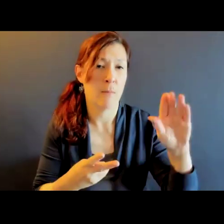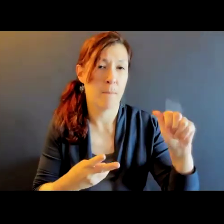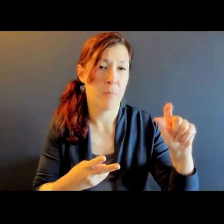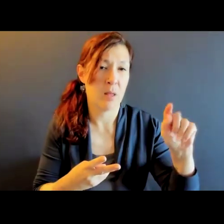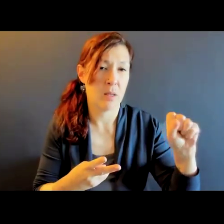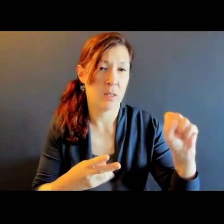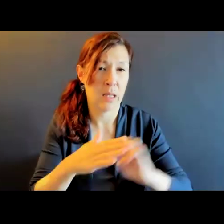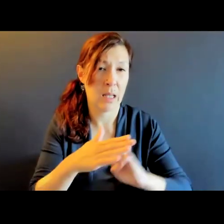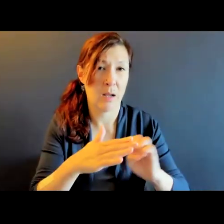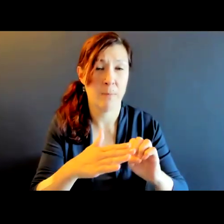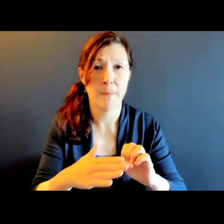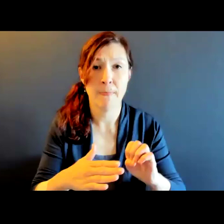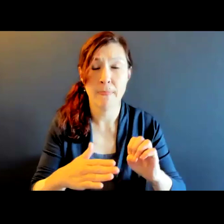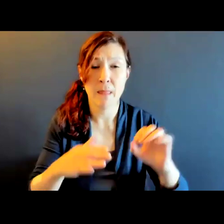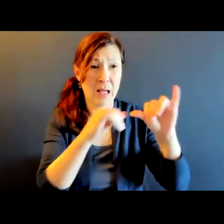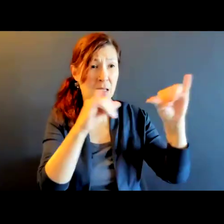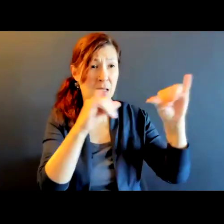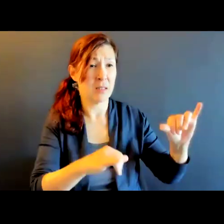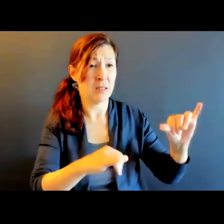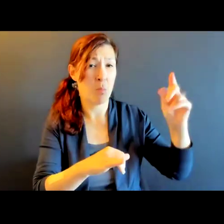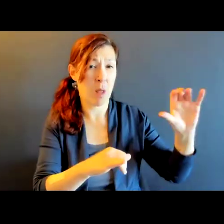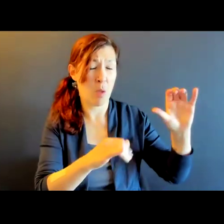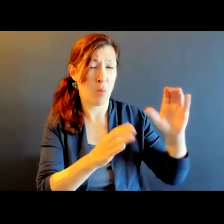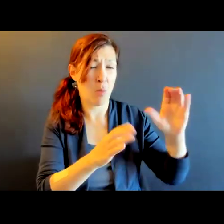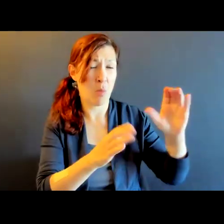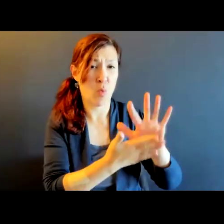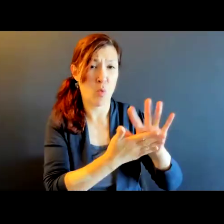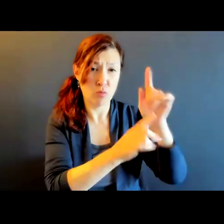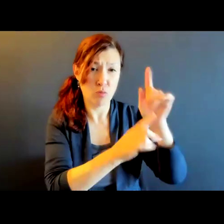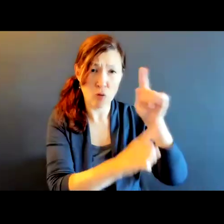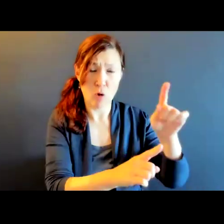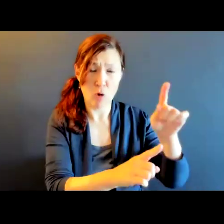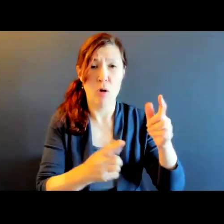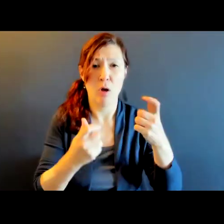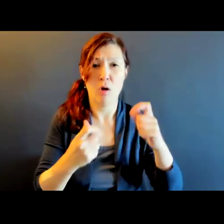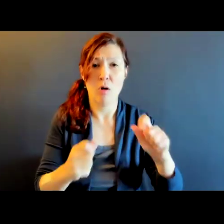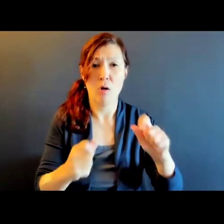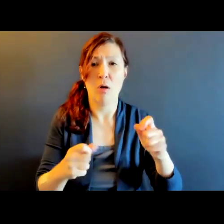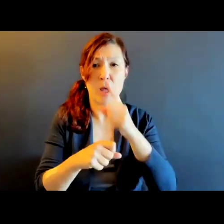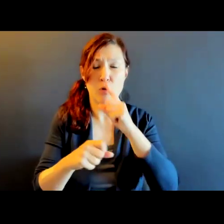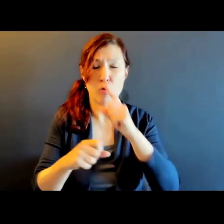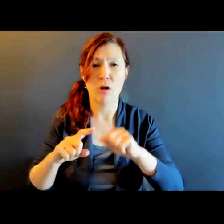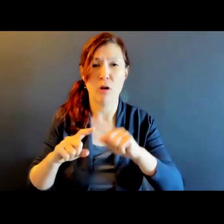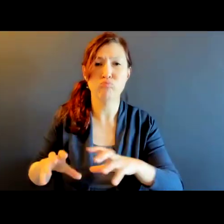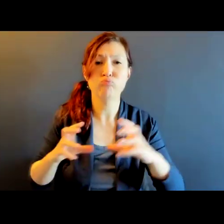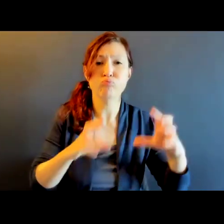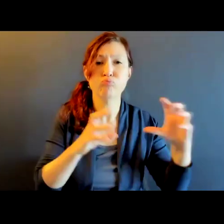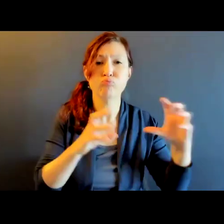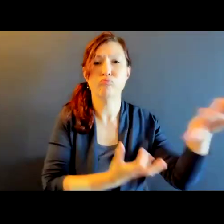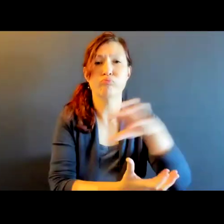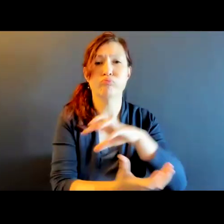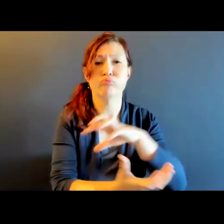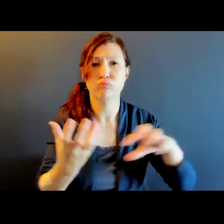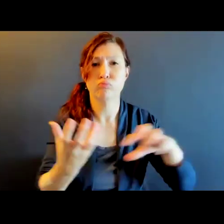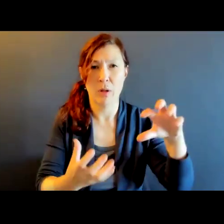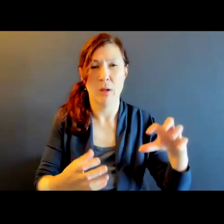It is the aim of our system of public schools, by the blending of all classes, to draw upon the whole school the attention which is